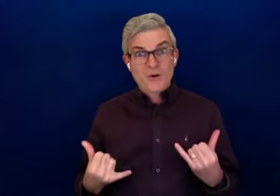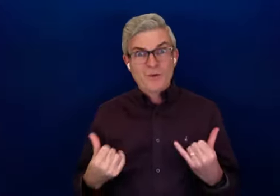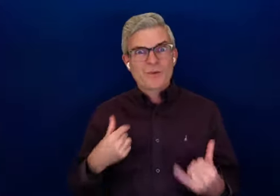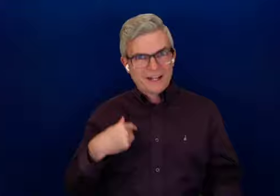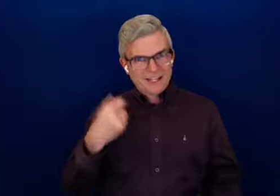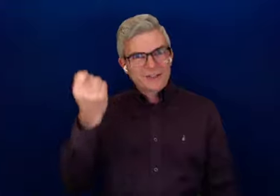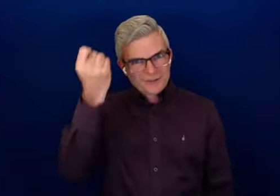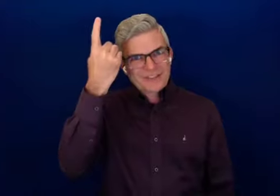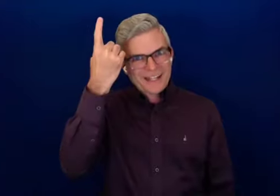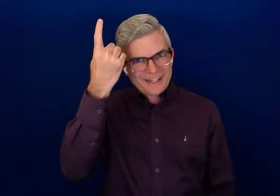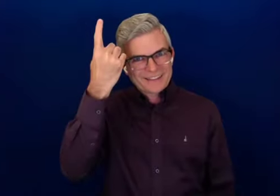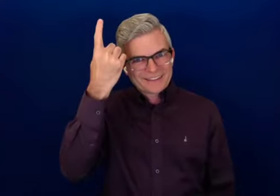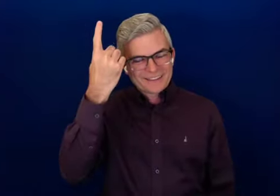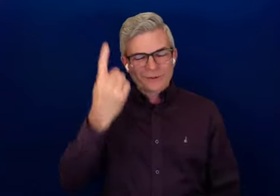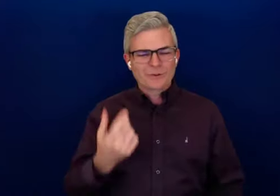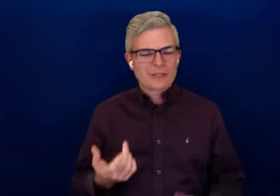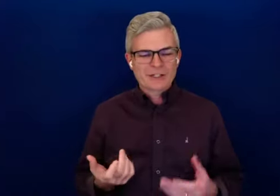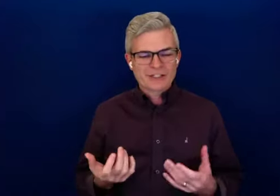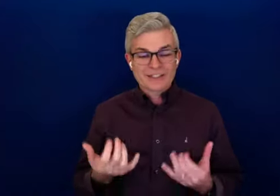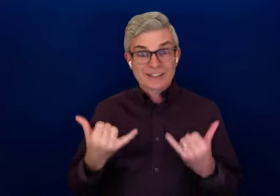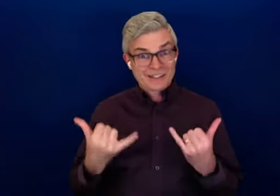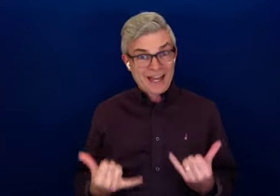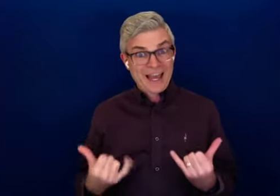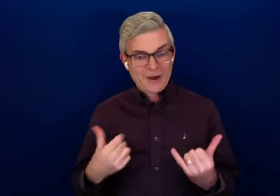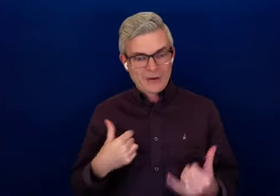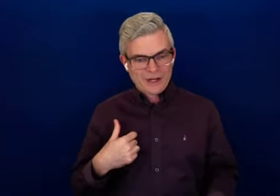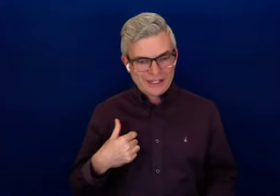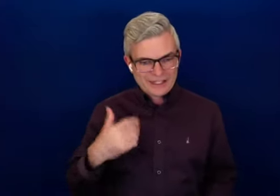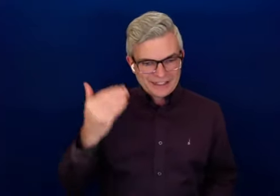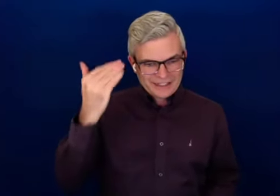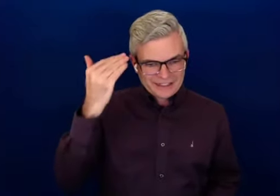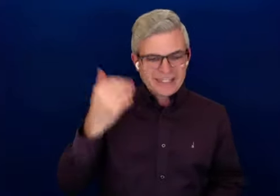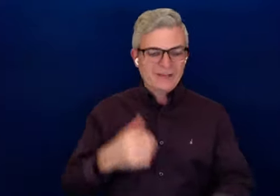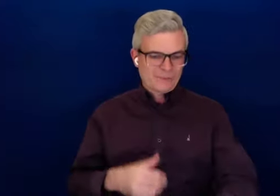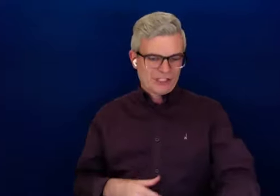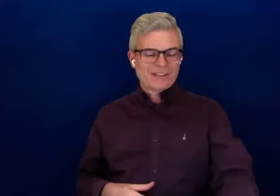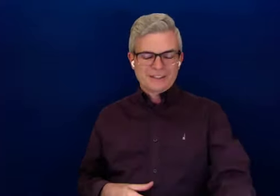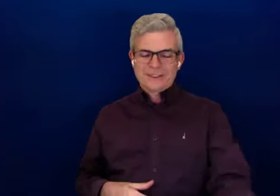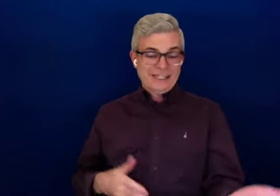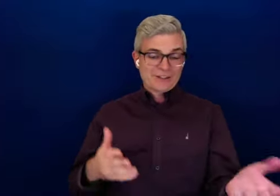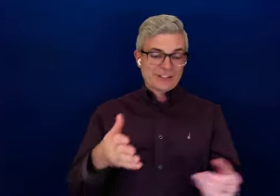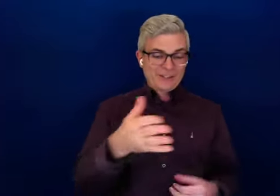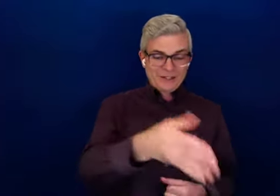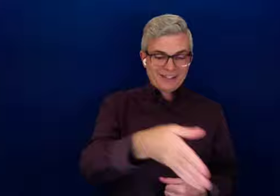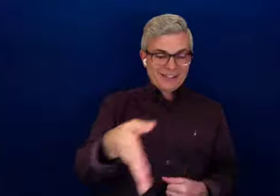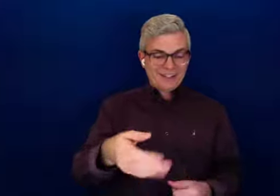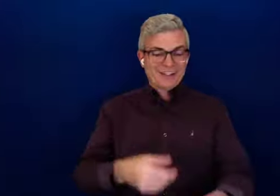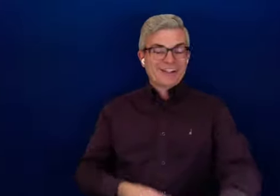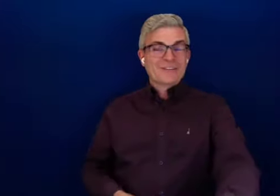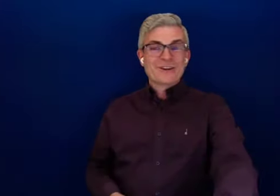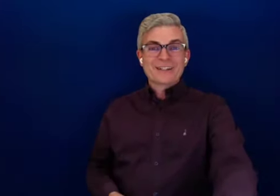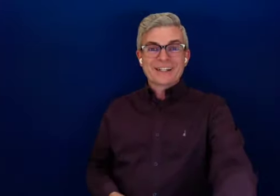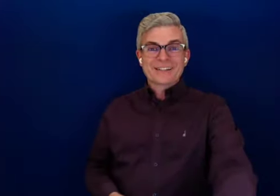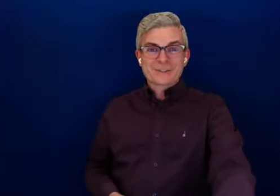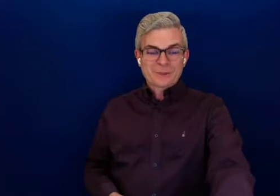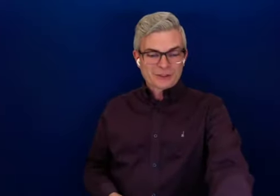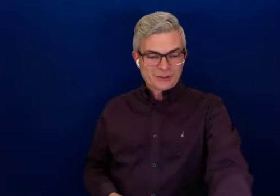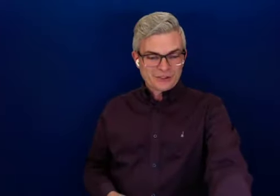now I understand. Or maybe she says, yeah, she said, actually, the very next picture